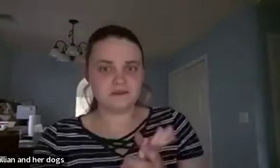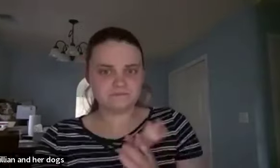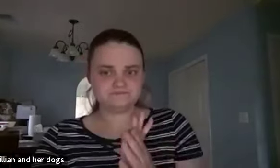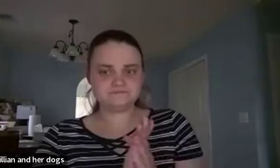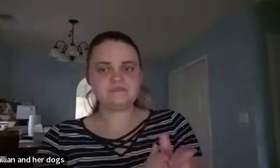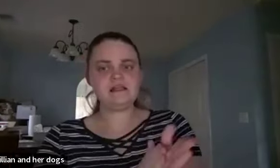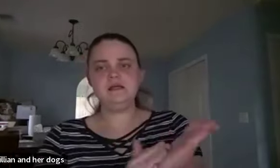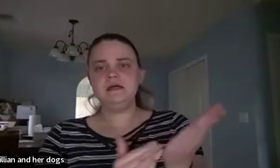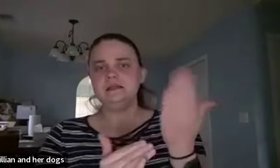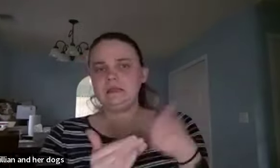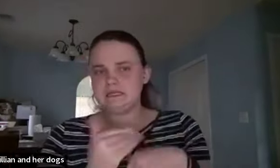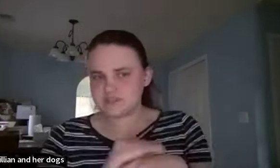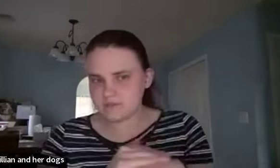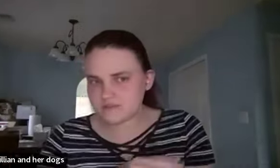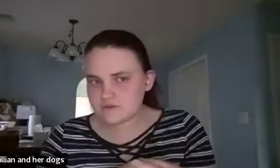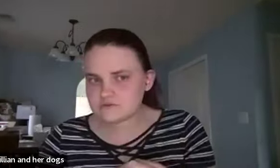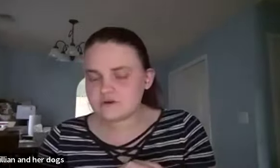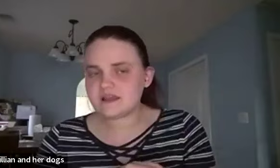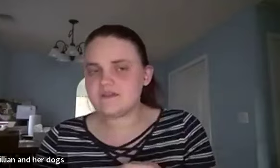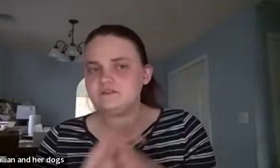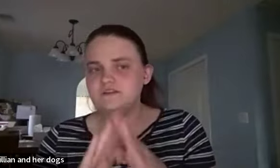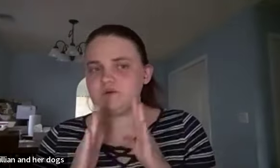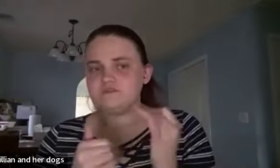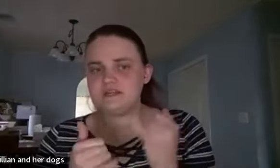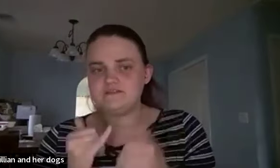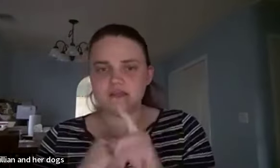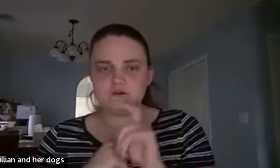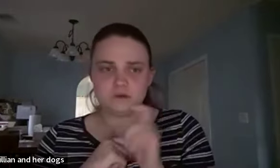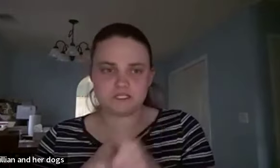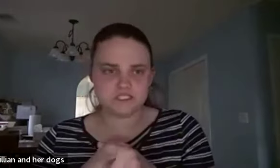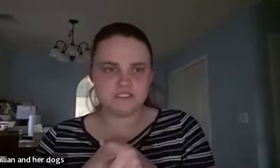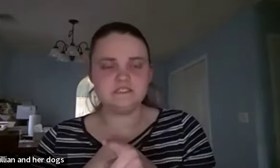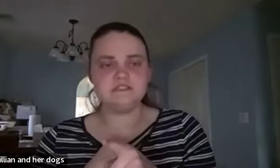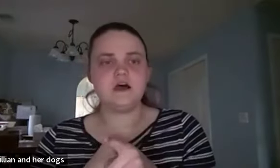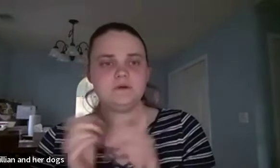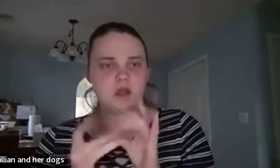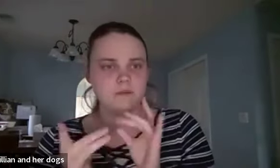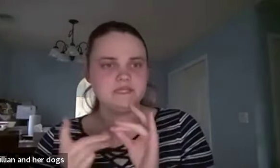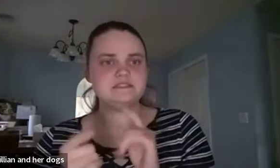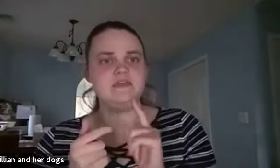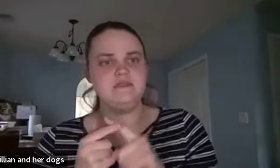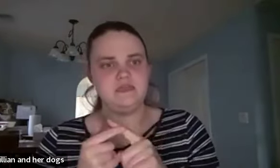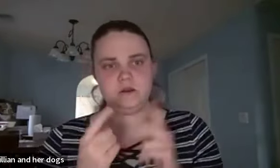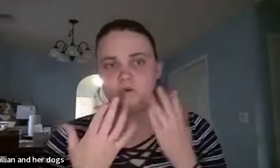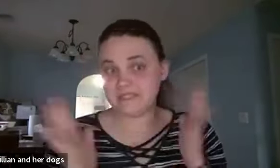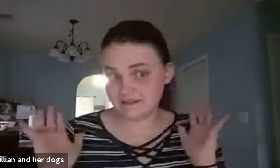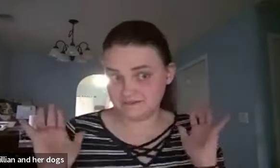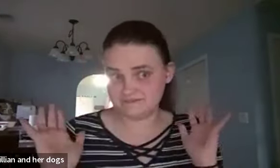Okay. Let's go back to those real quick, and then I'll leave it open for any final questions or comments, and then we'll be done.